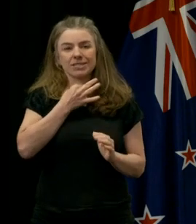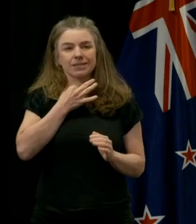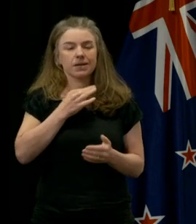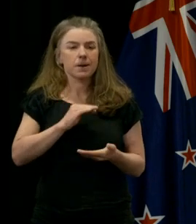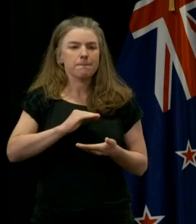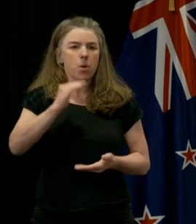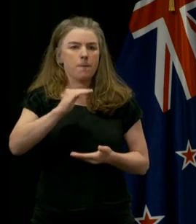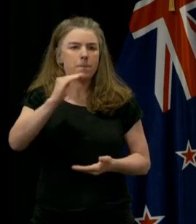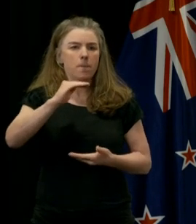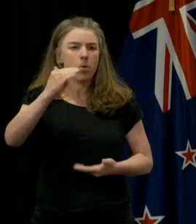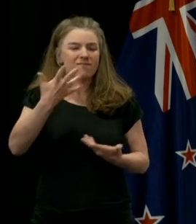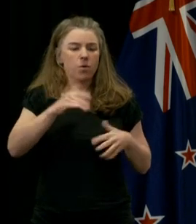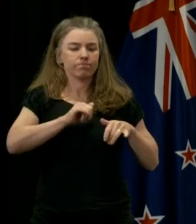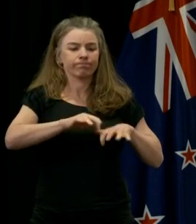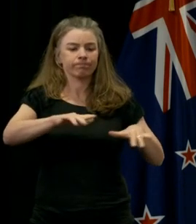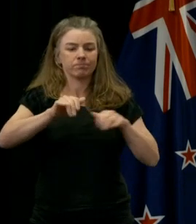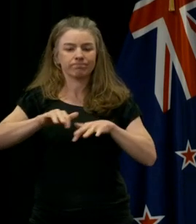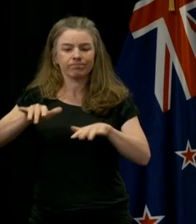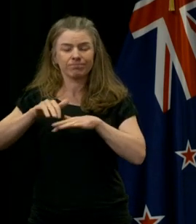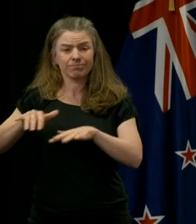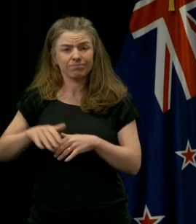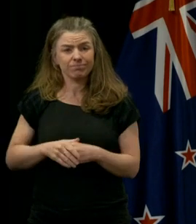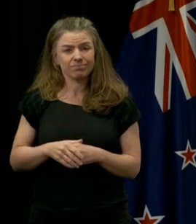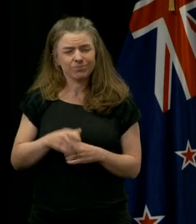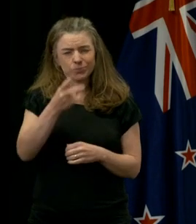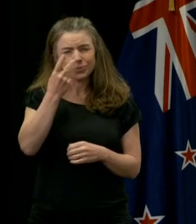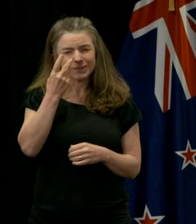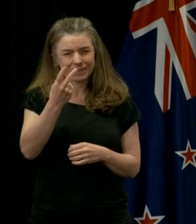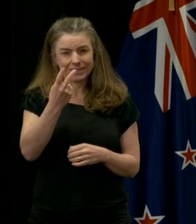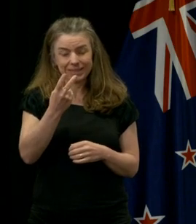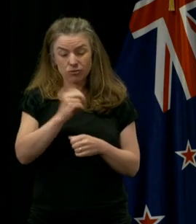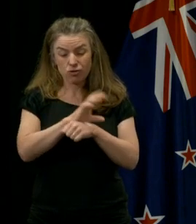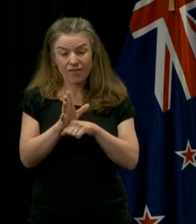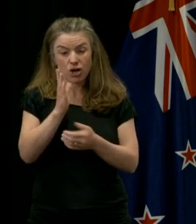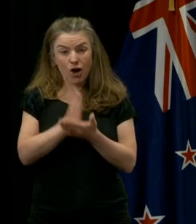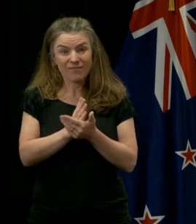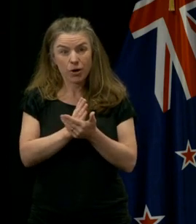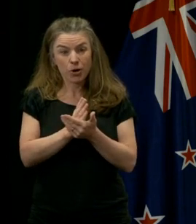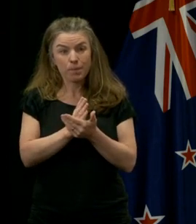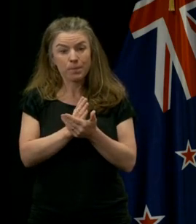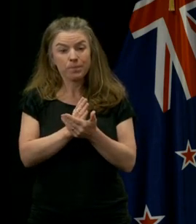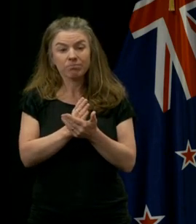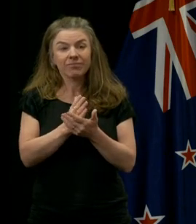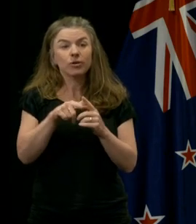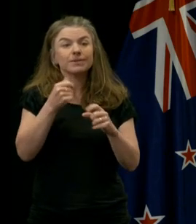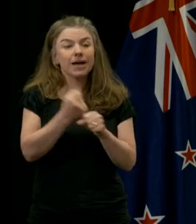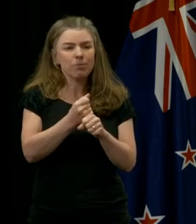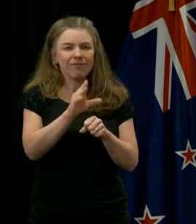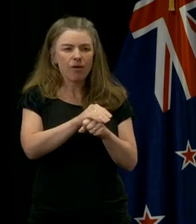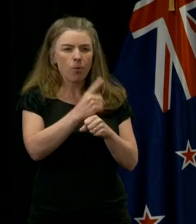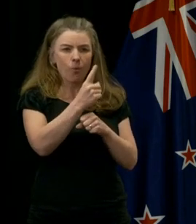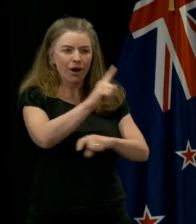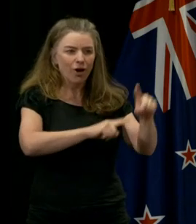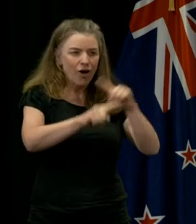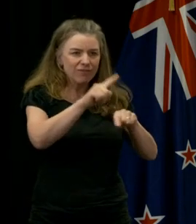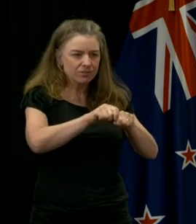for instance, in the spread of some of our cases. You'll see a cluster of cases have come from one conference. And that gives you a little bit of an